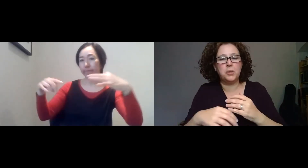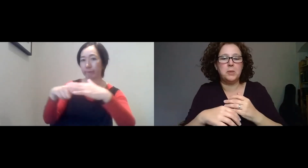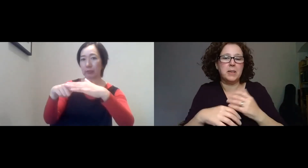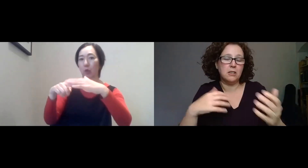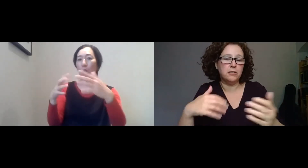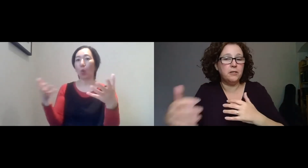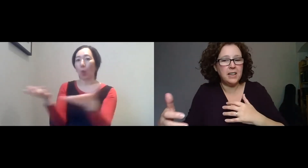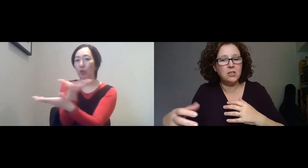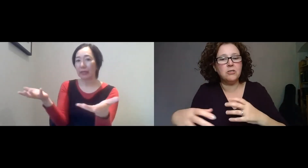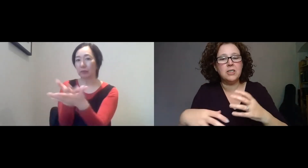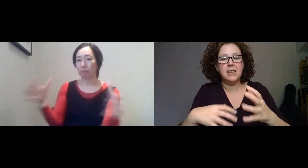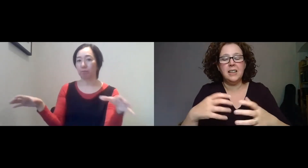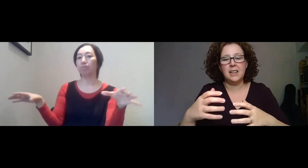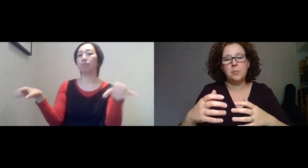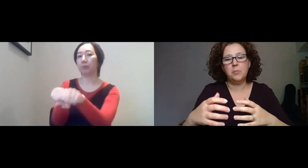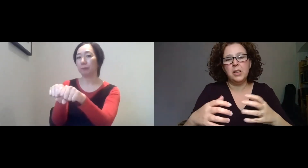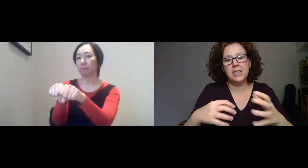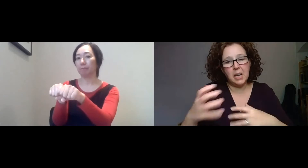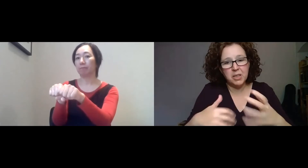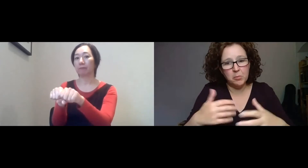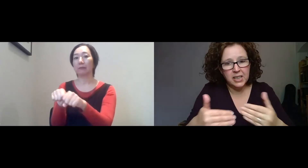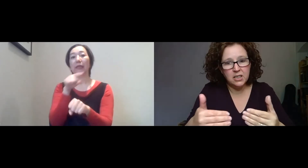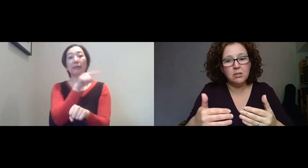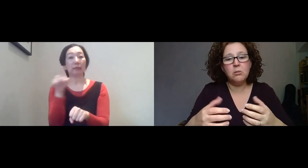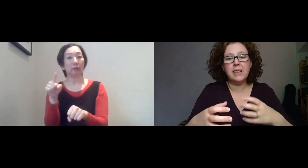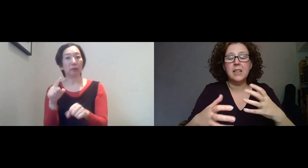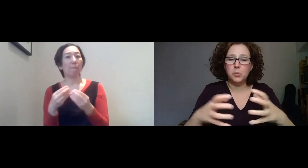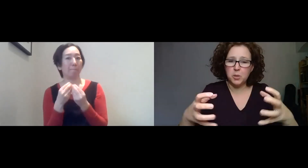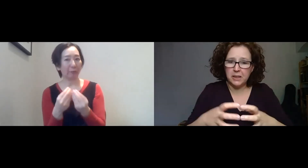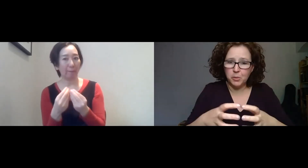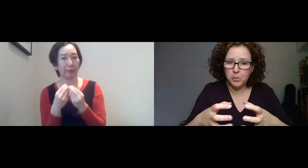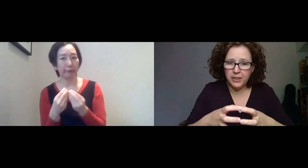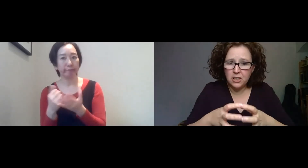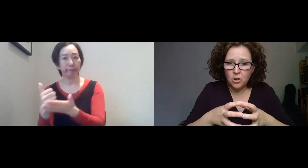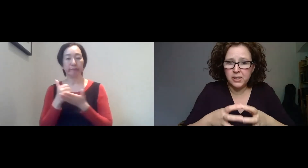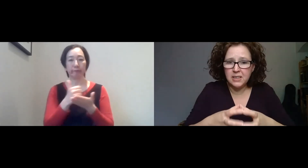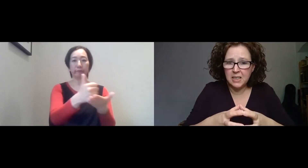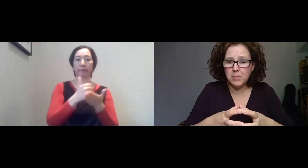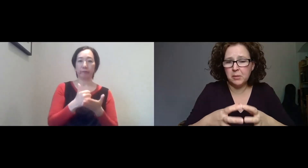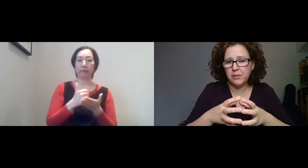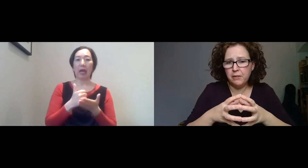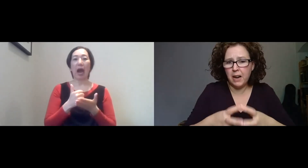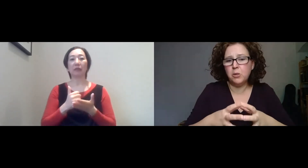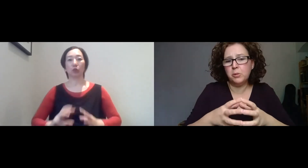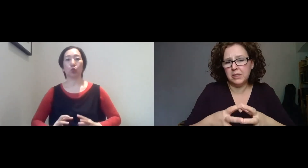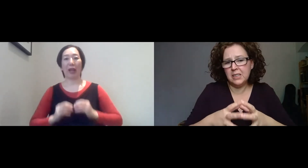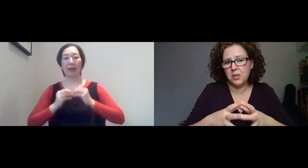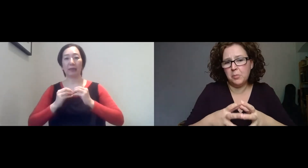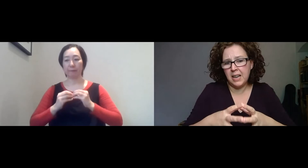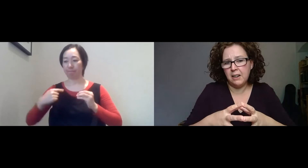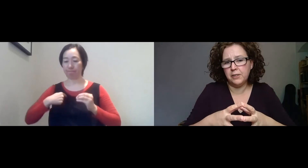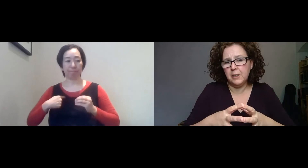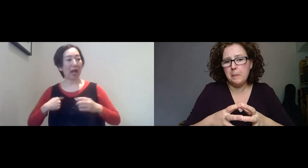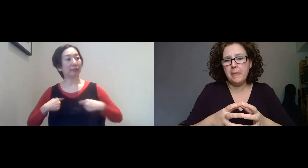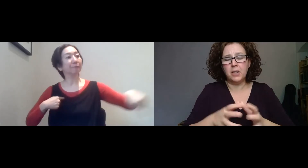team, between myself and the venues. He kept communication going, which meant that we were a very solid team, and it was a very valuable relationship